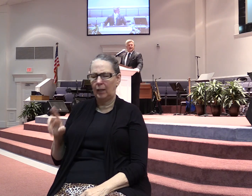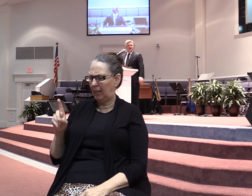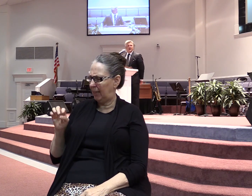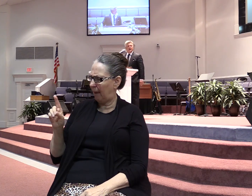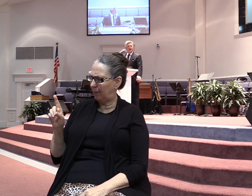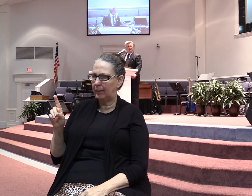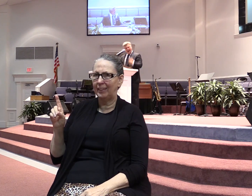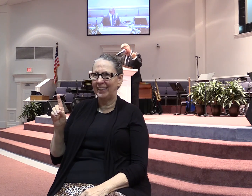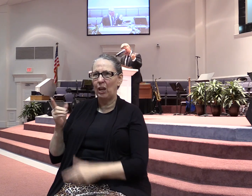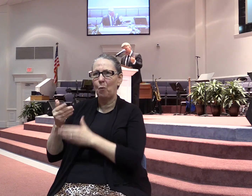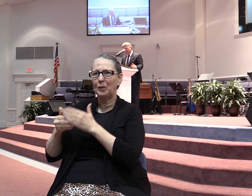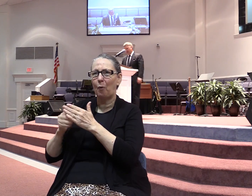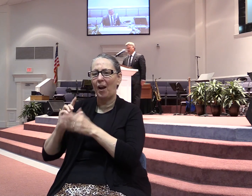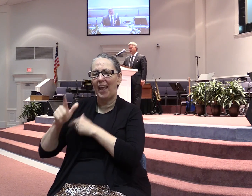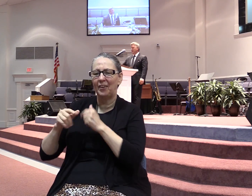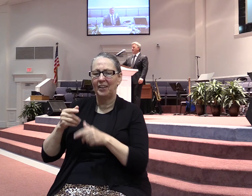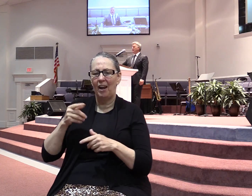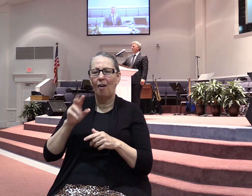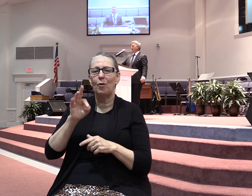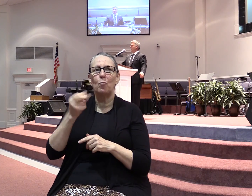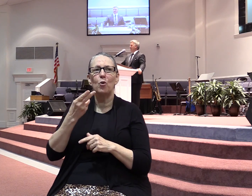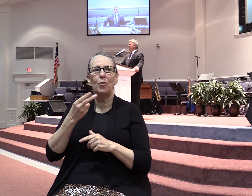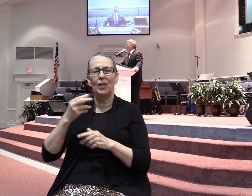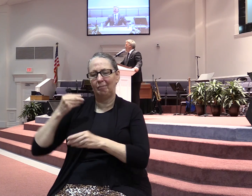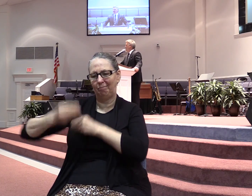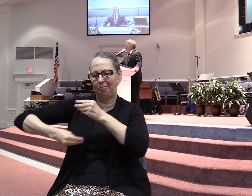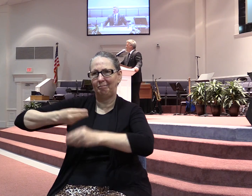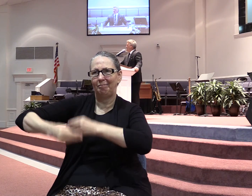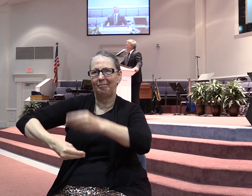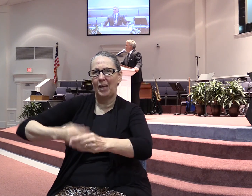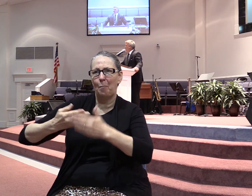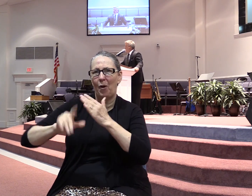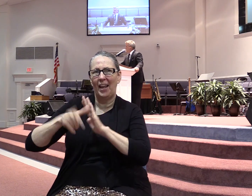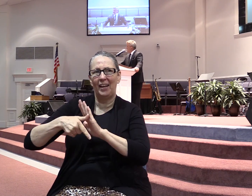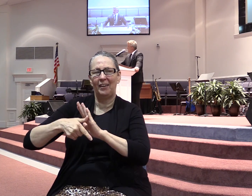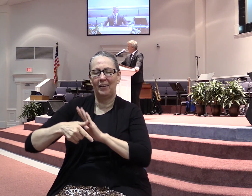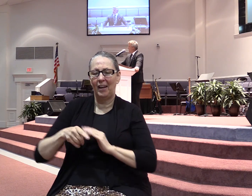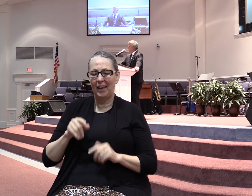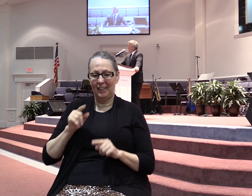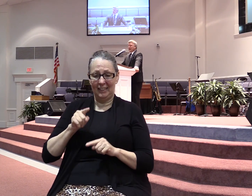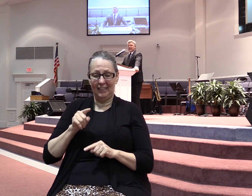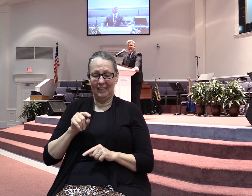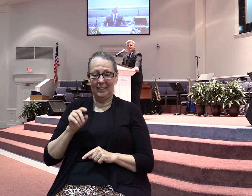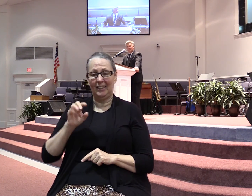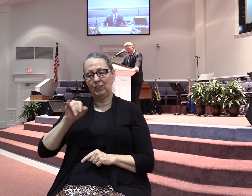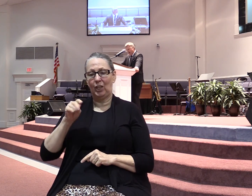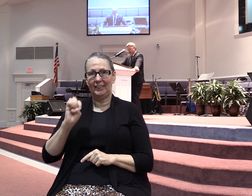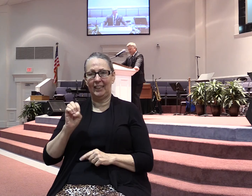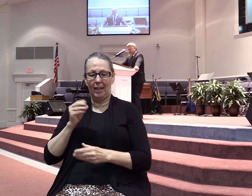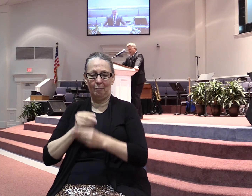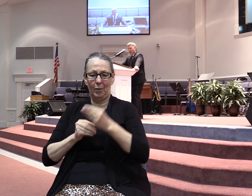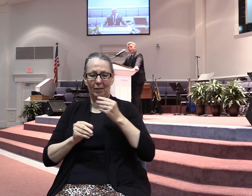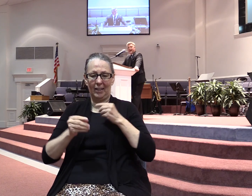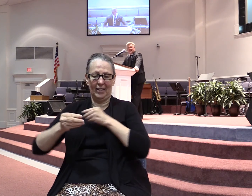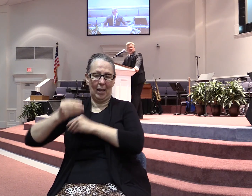David? Right. Where did he come from? Amen. David came from Jesse. Jesse came from